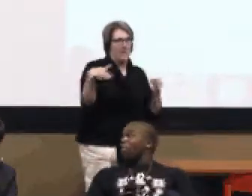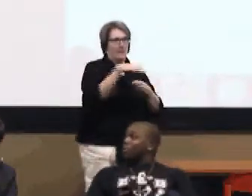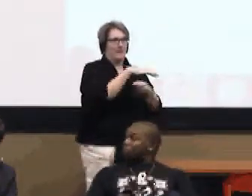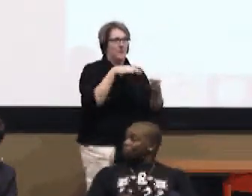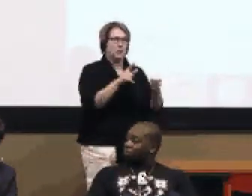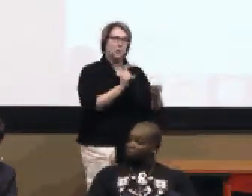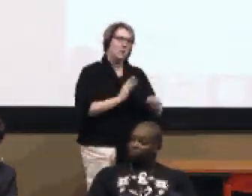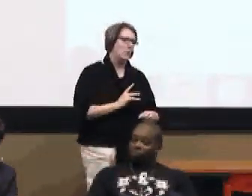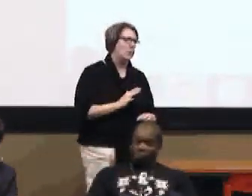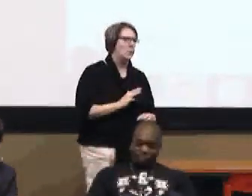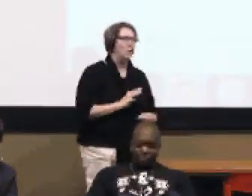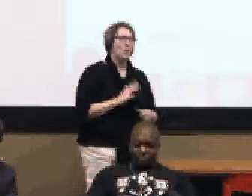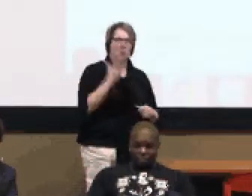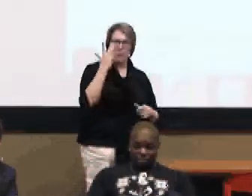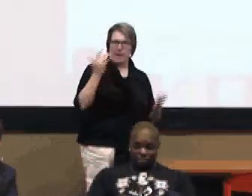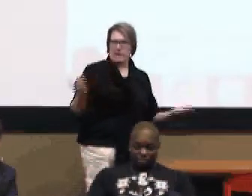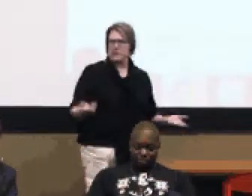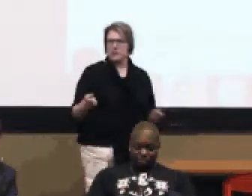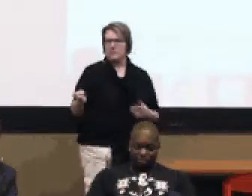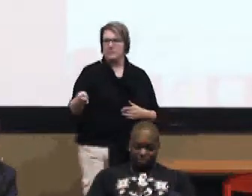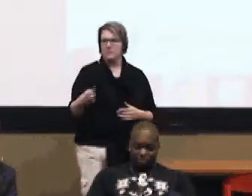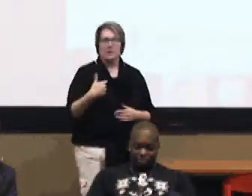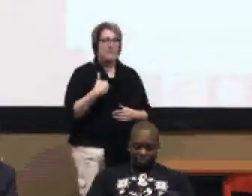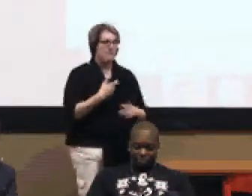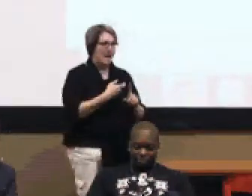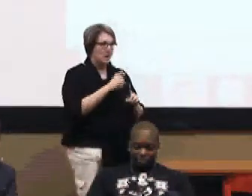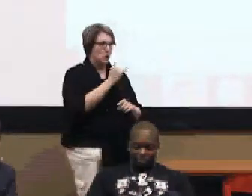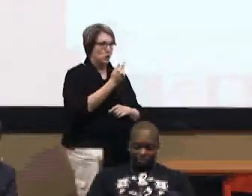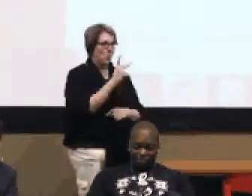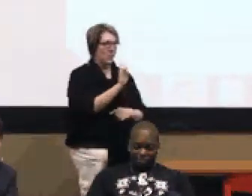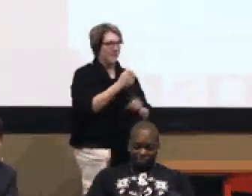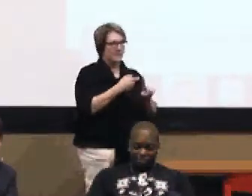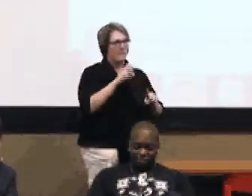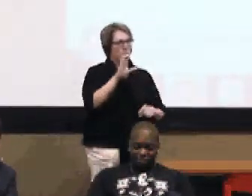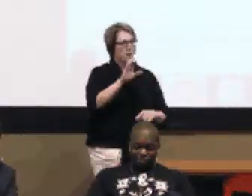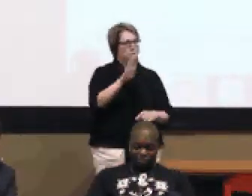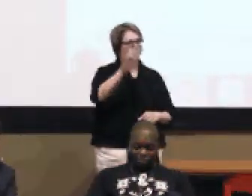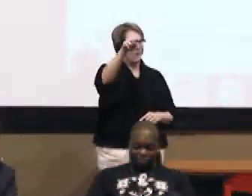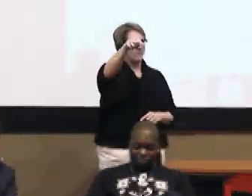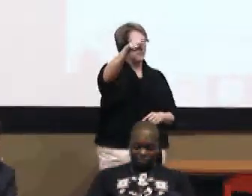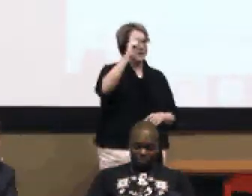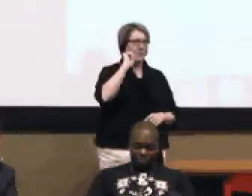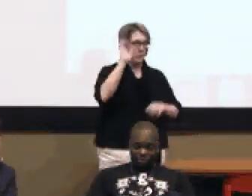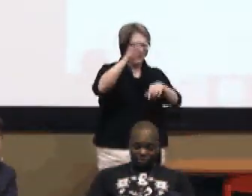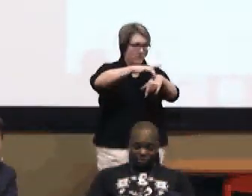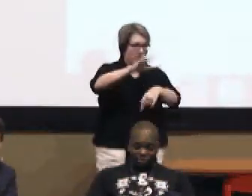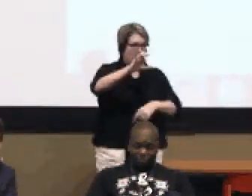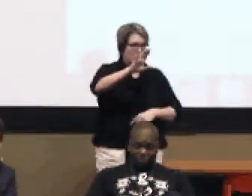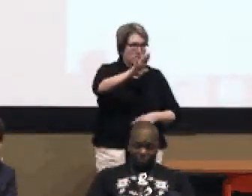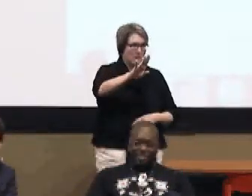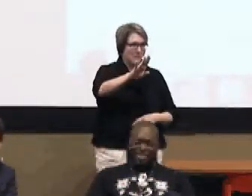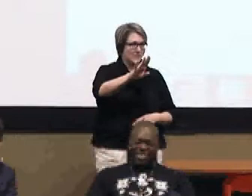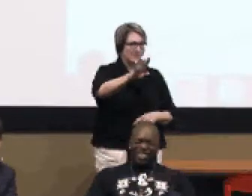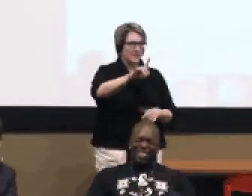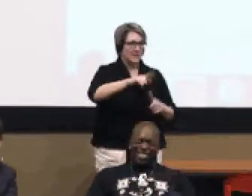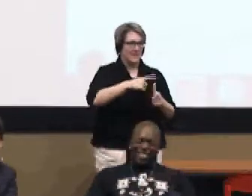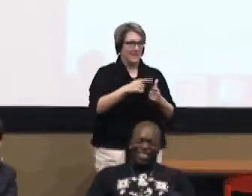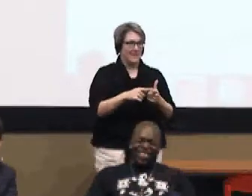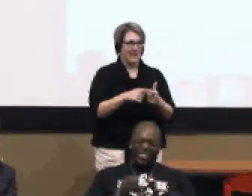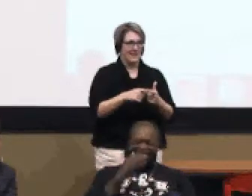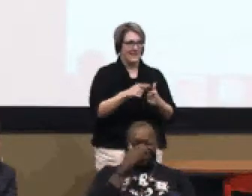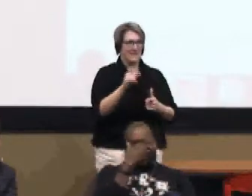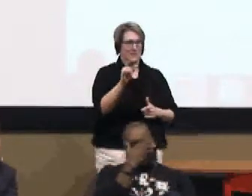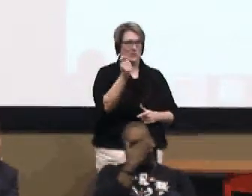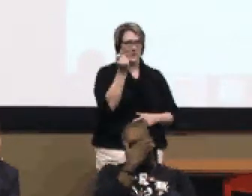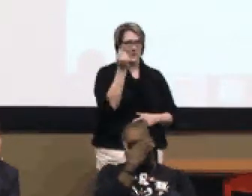cool. So, why here? My joke is that I'm from Council Bluffs, so it was like, if you've ever been to Council Bluffs, then sort of like,